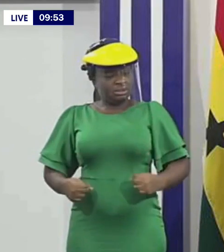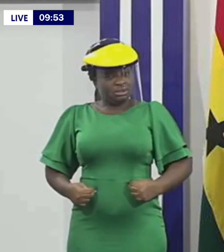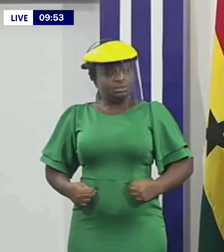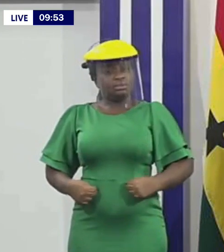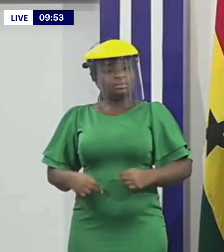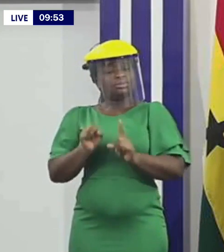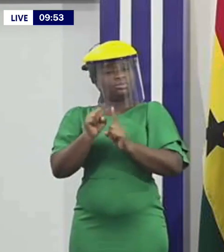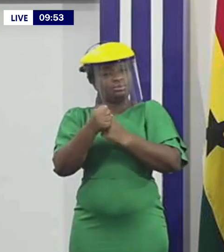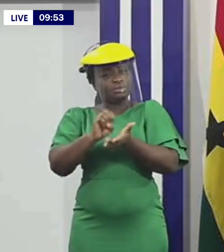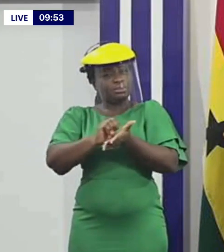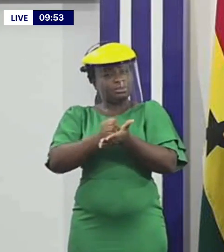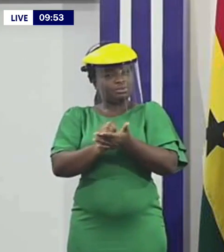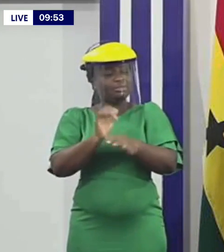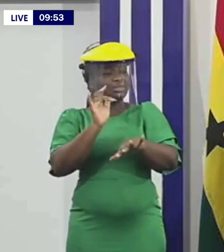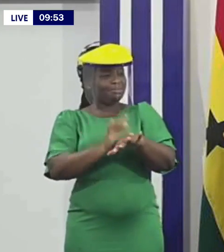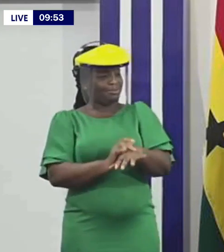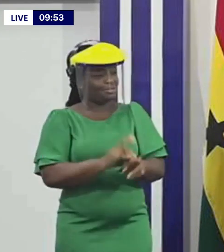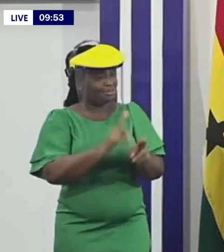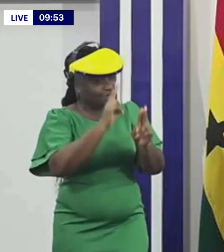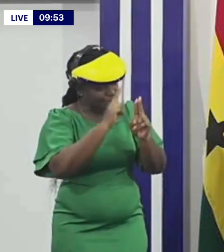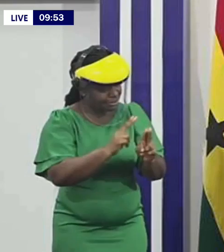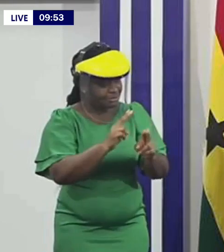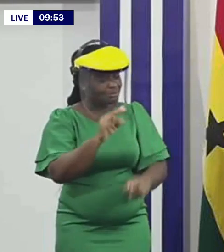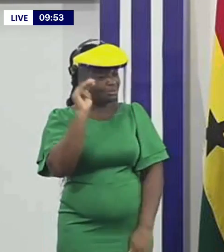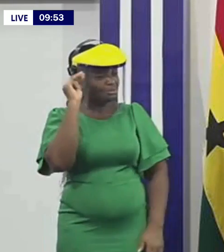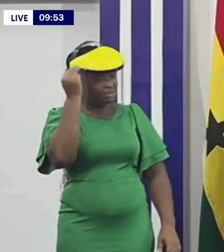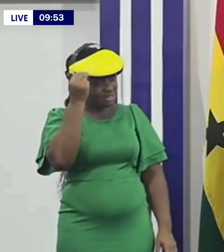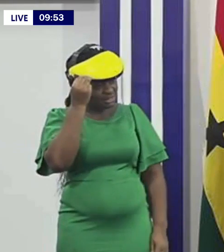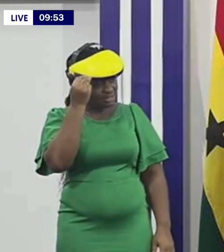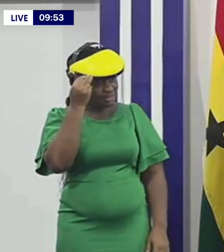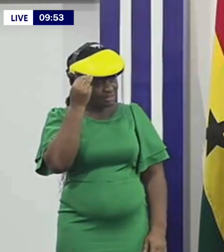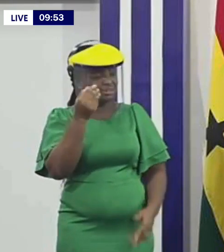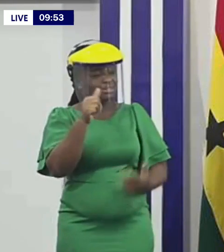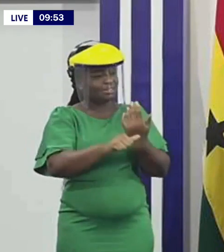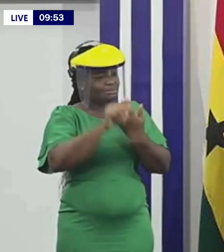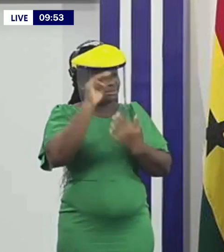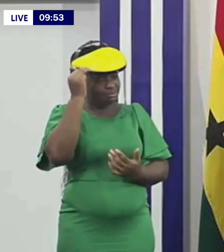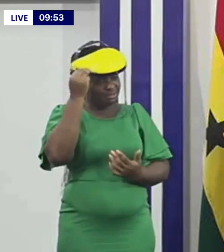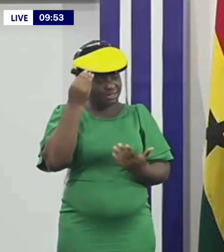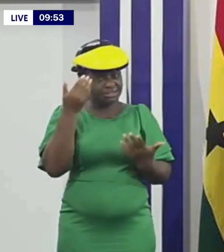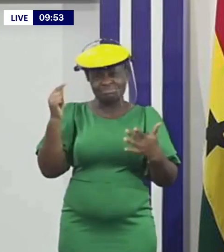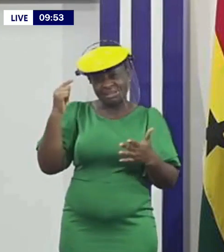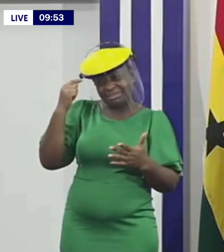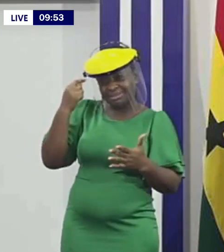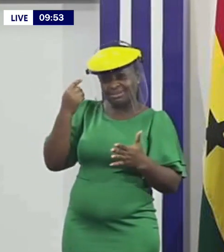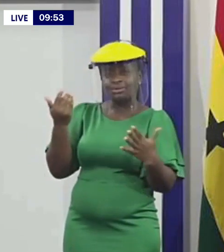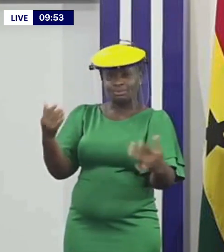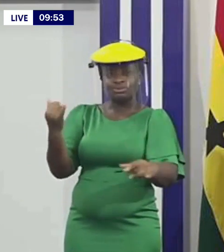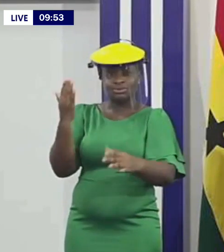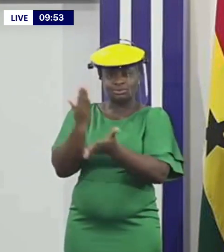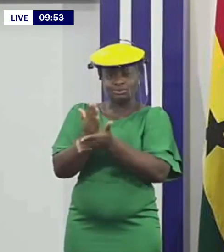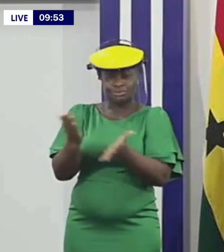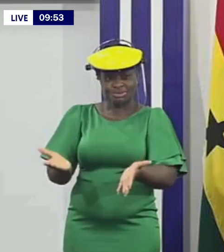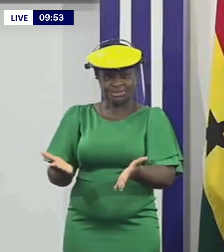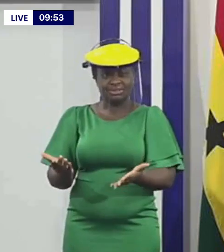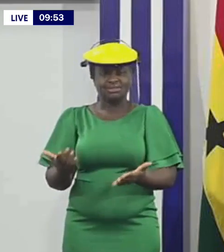socio-economic impact. Your Honorable, Your Honor, Senior Minister, Your Honor, Deputy Minister, I think I'll end here for now. And I thank